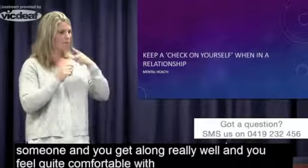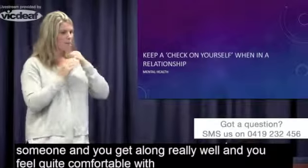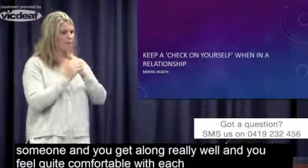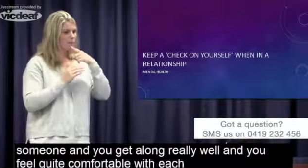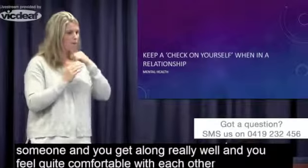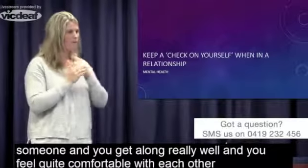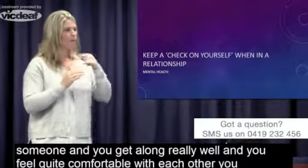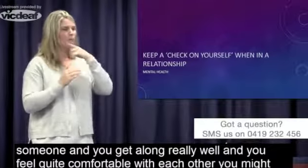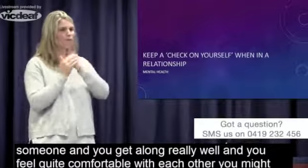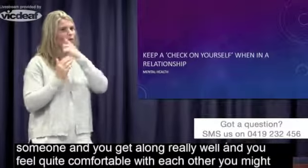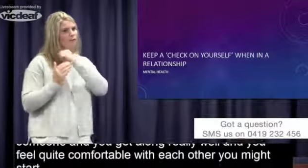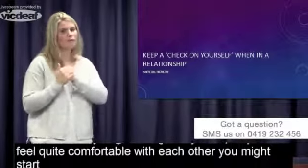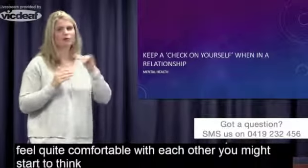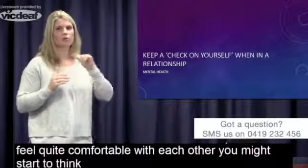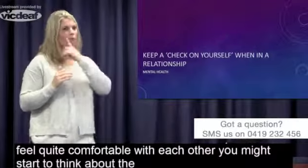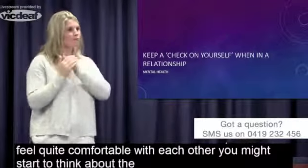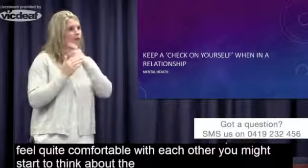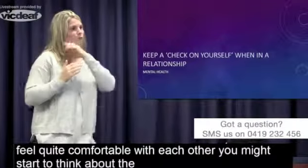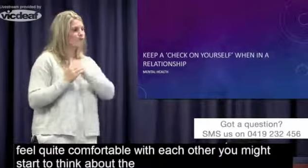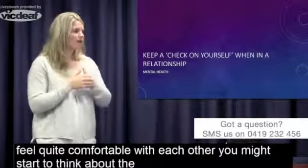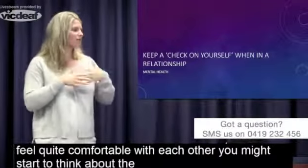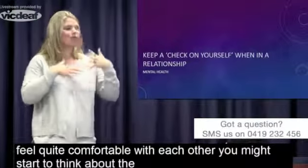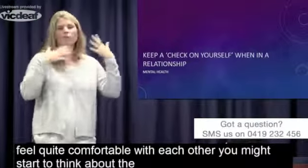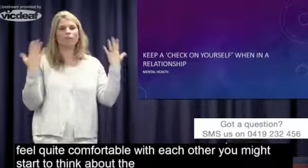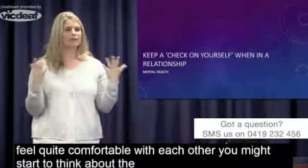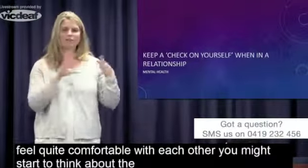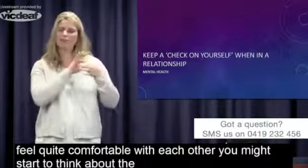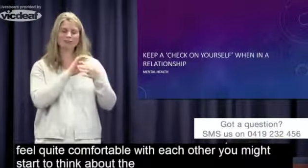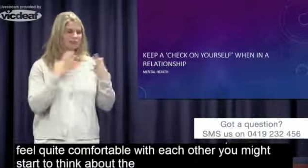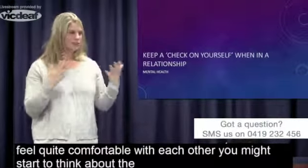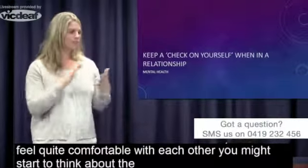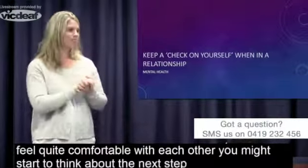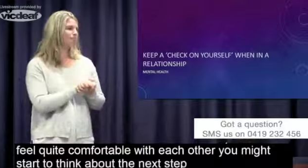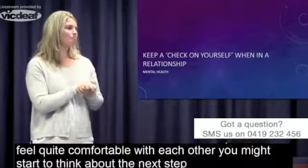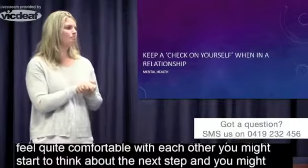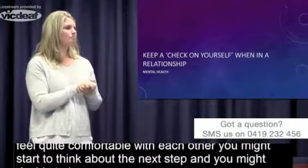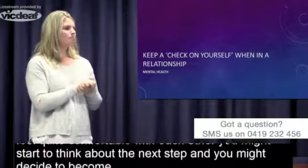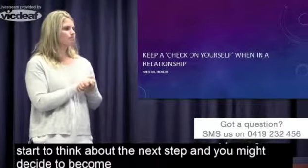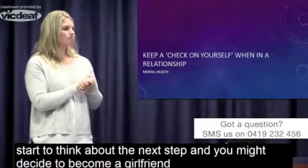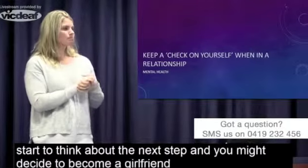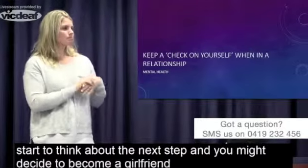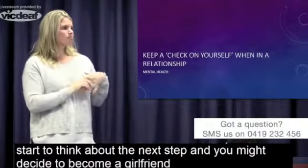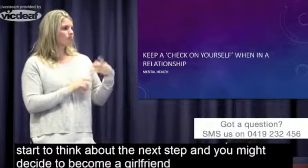about the next step, and you might decide to become a girlfriend and boyfriend, or a boyfriend and boyfriend, or even a girlfriend and